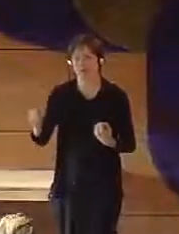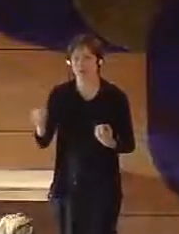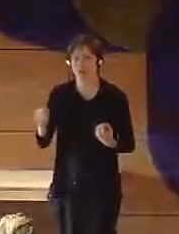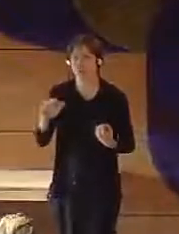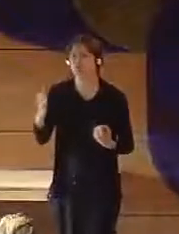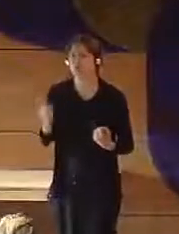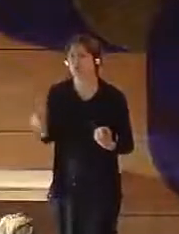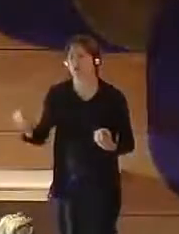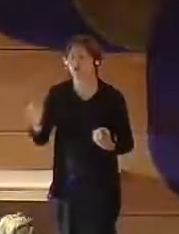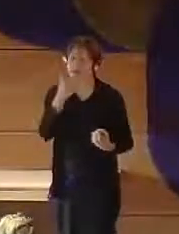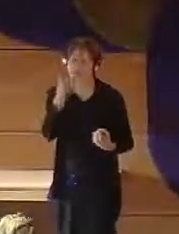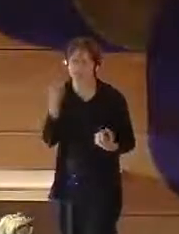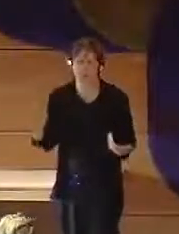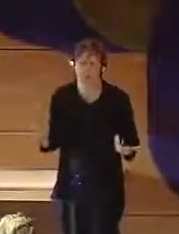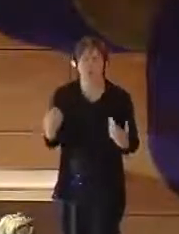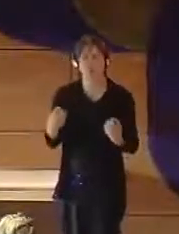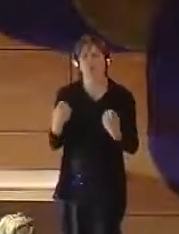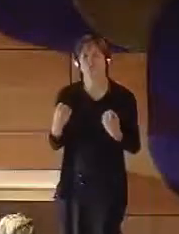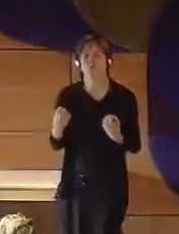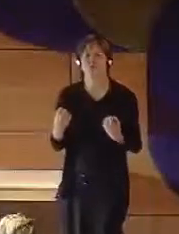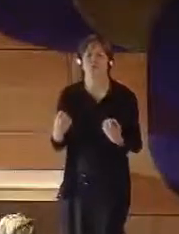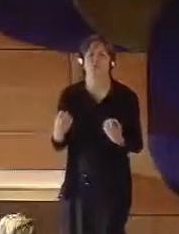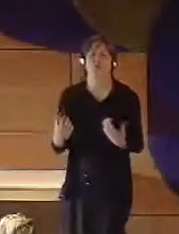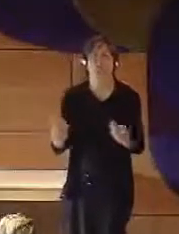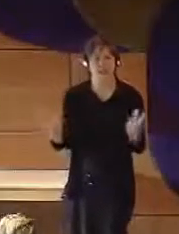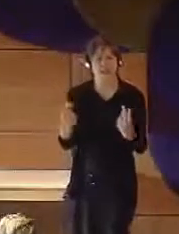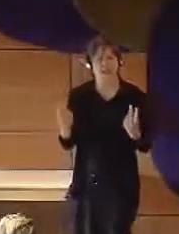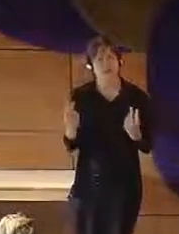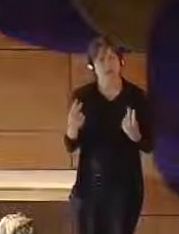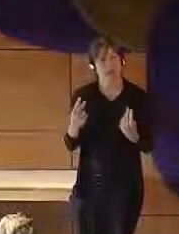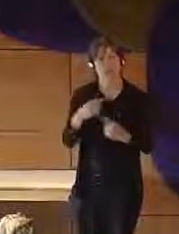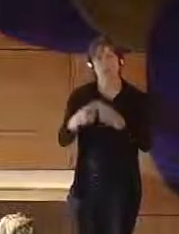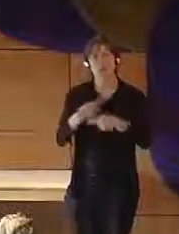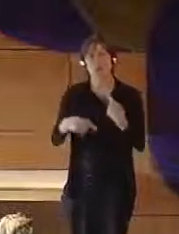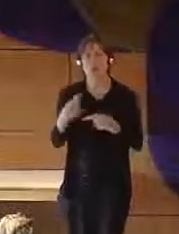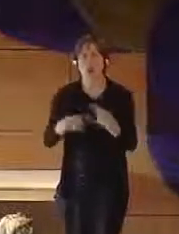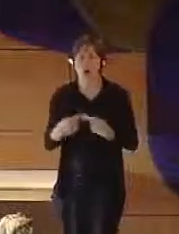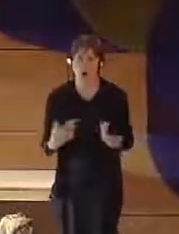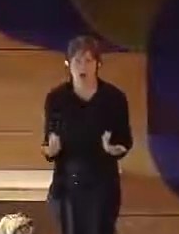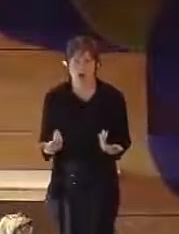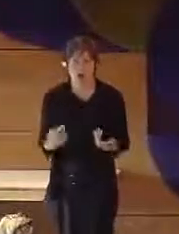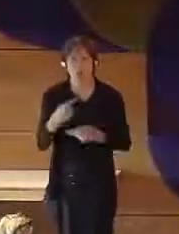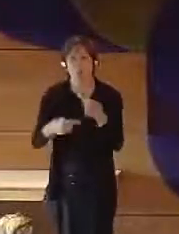equivalent of the engine, which is your pituitary gland, will not do that. So you may get part the way in and